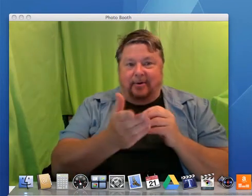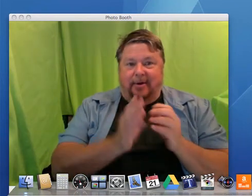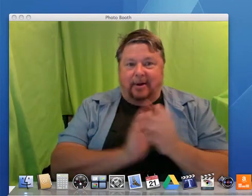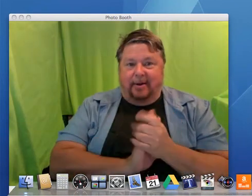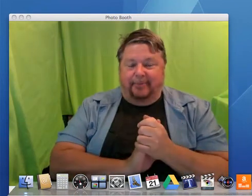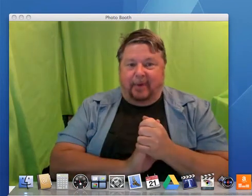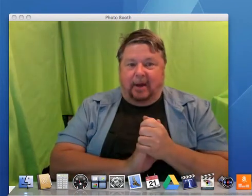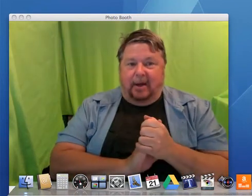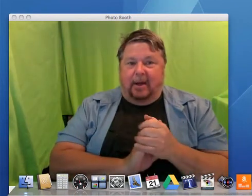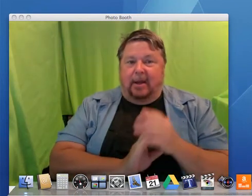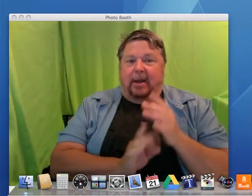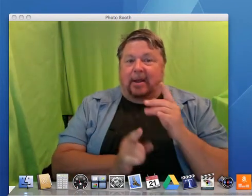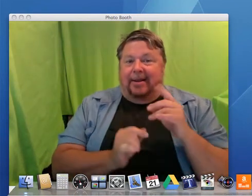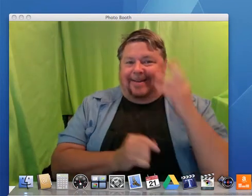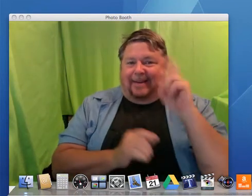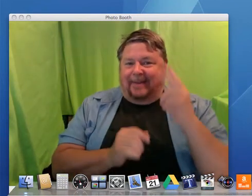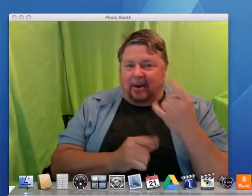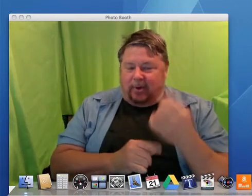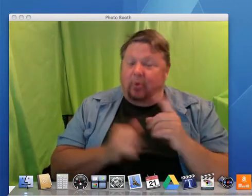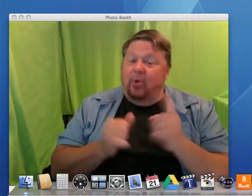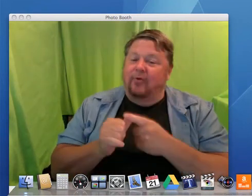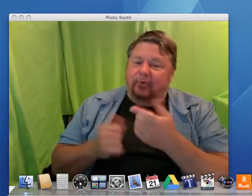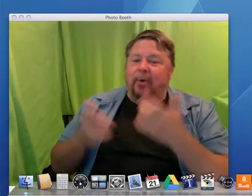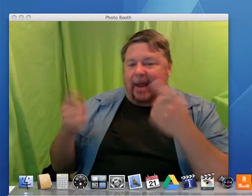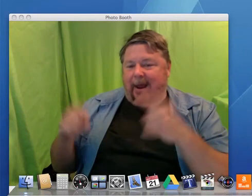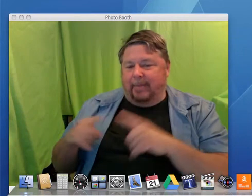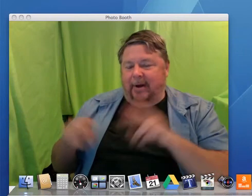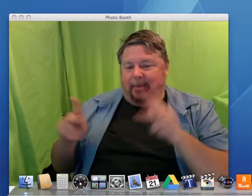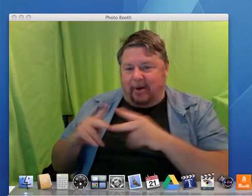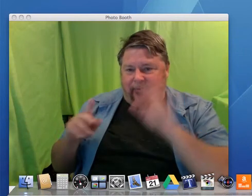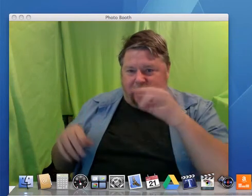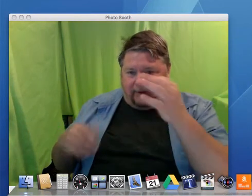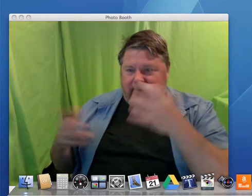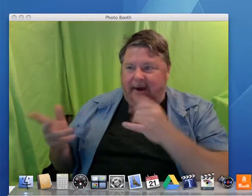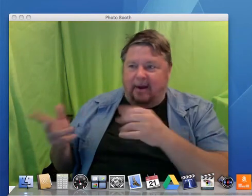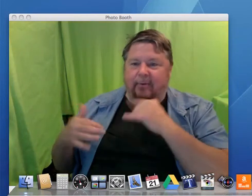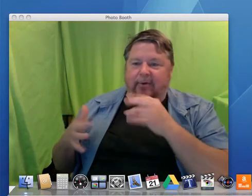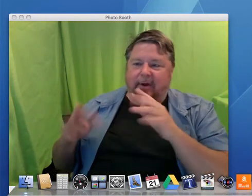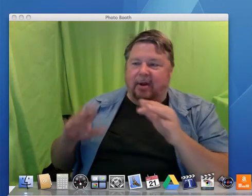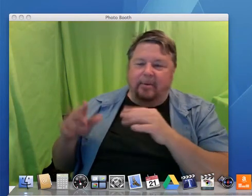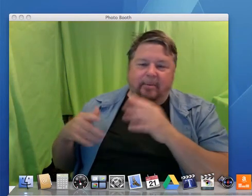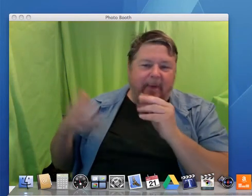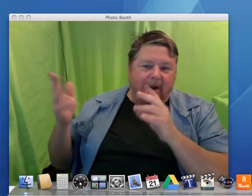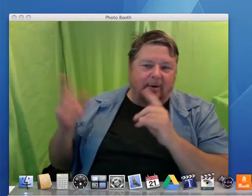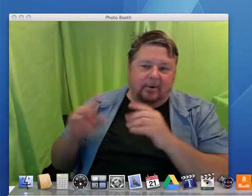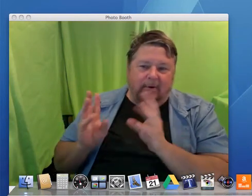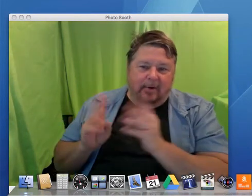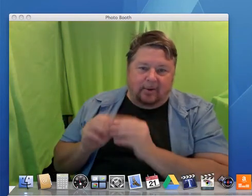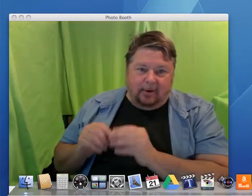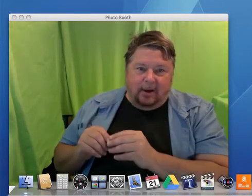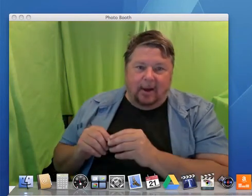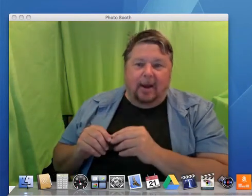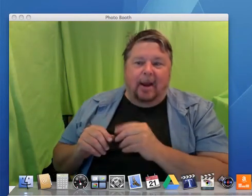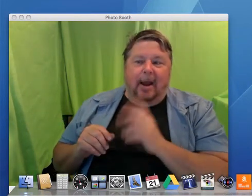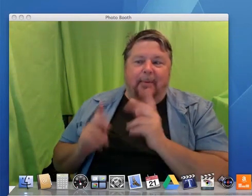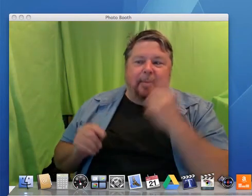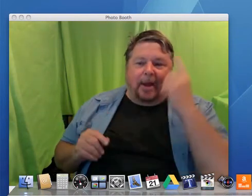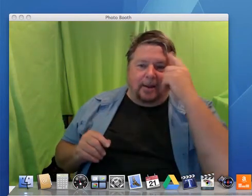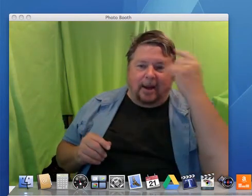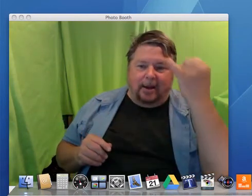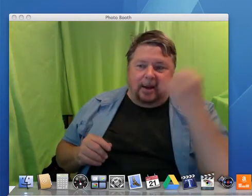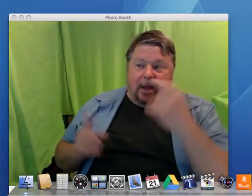so, it's the second one, though. The first one happened in Paris, France, and it was a mild little gathering. And